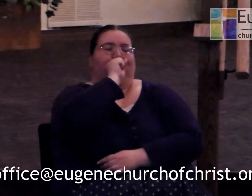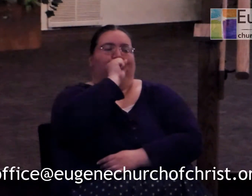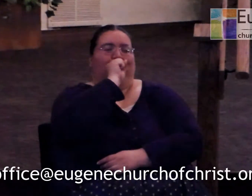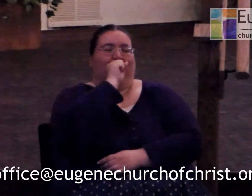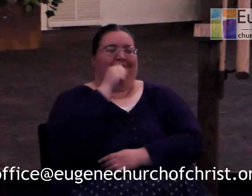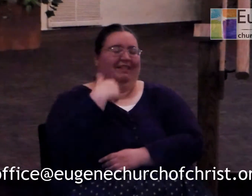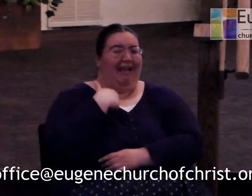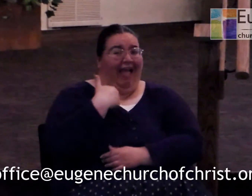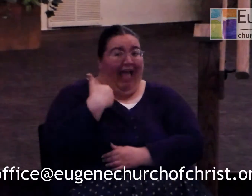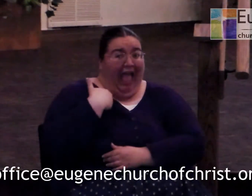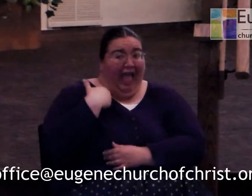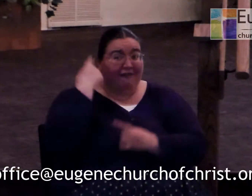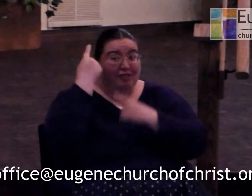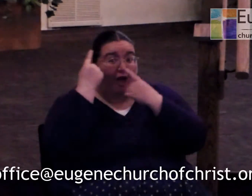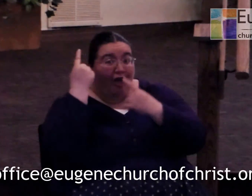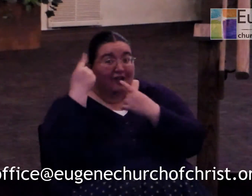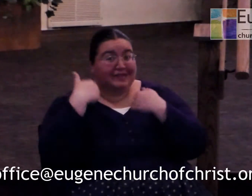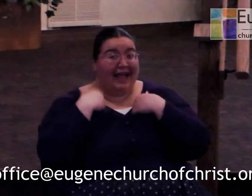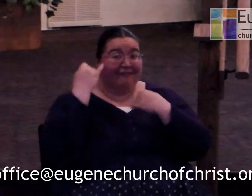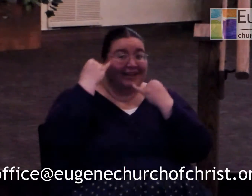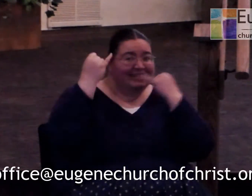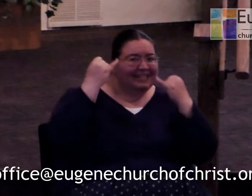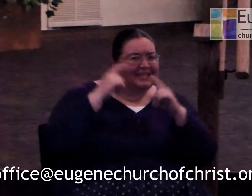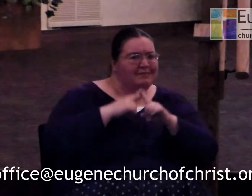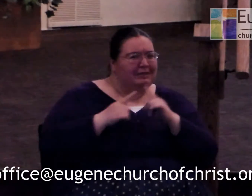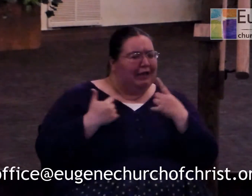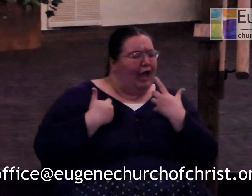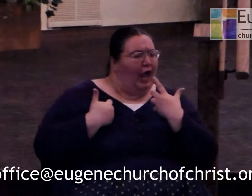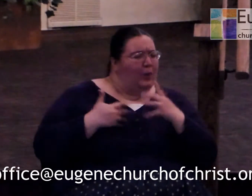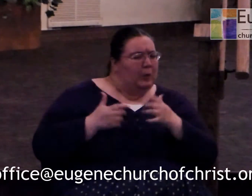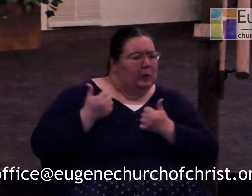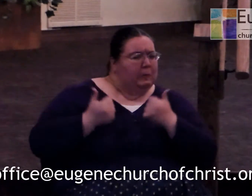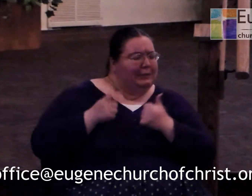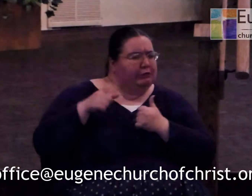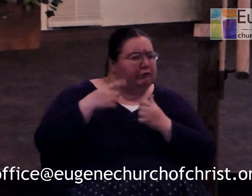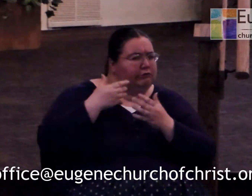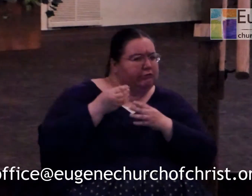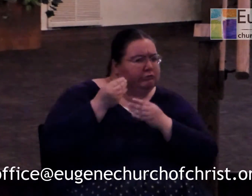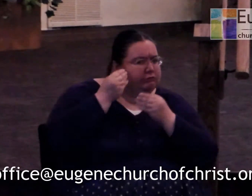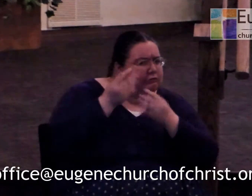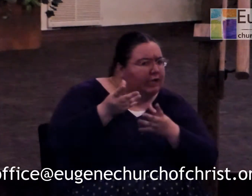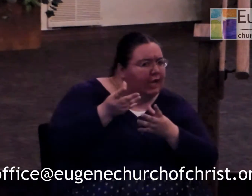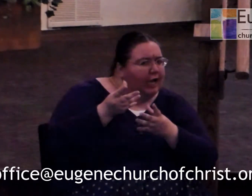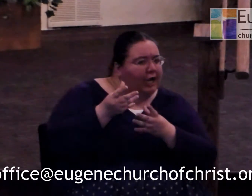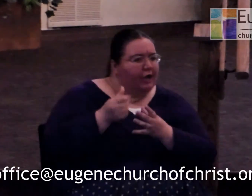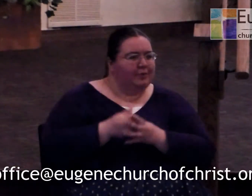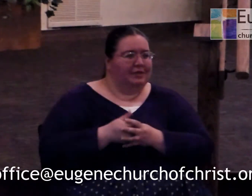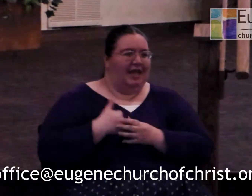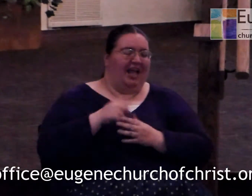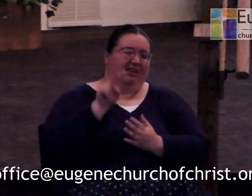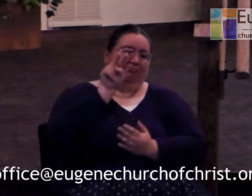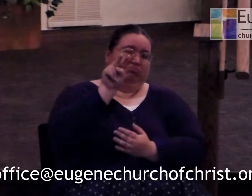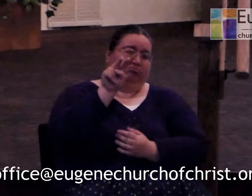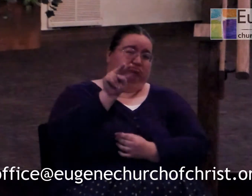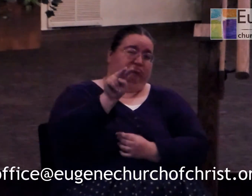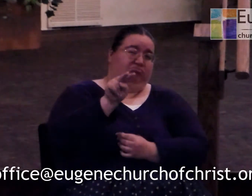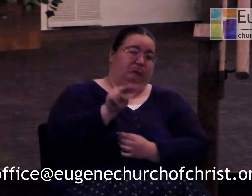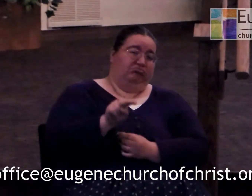shouldn't. But when it comes to so much of the politics and things that are going on, I've watched everyone's opinion about both candidates. I've watched